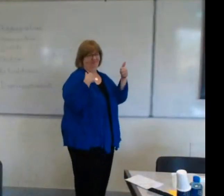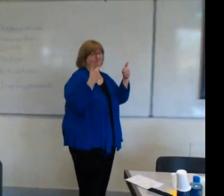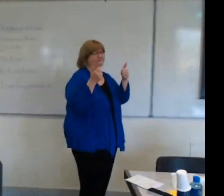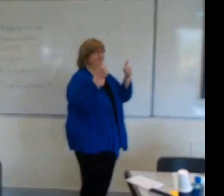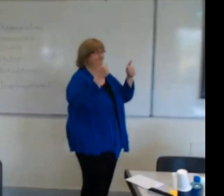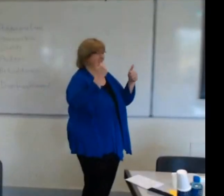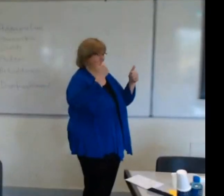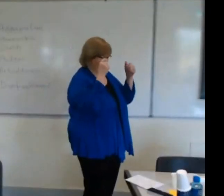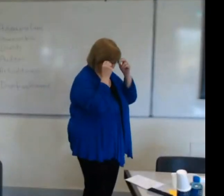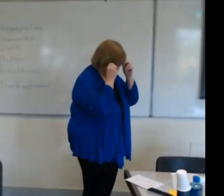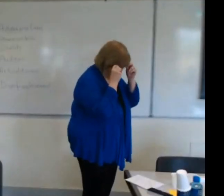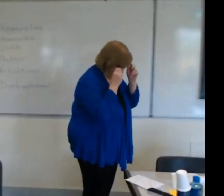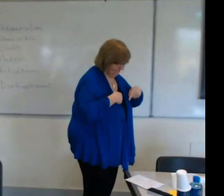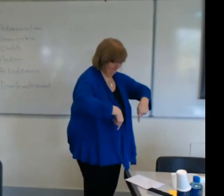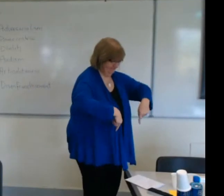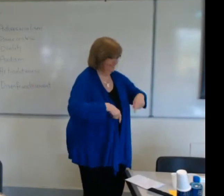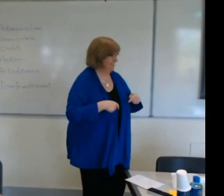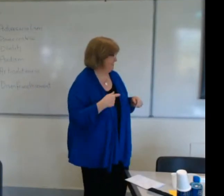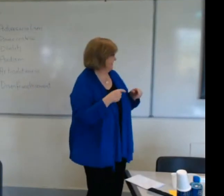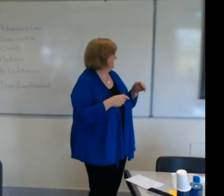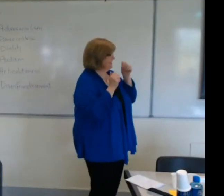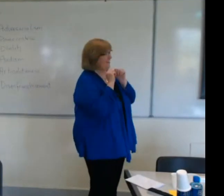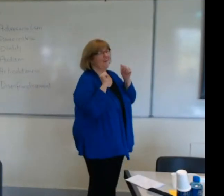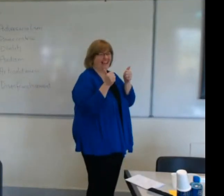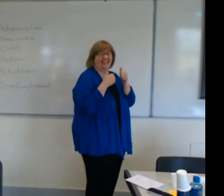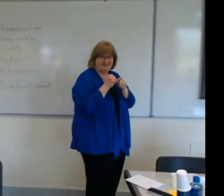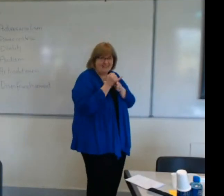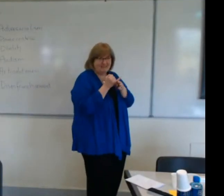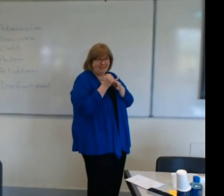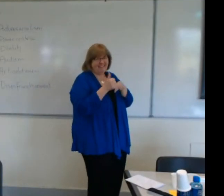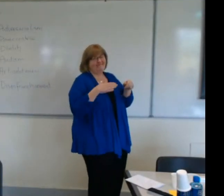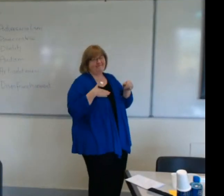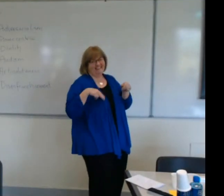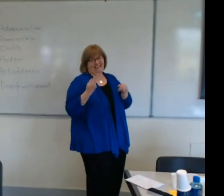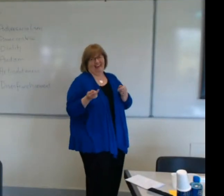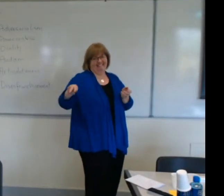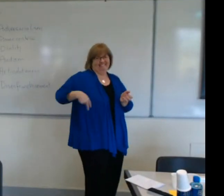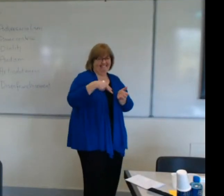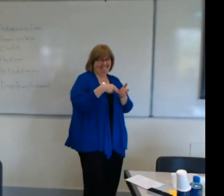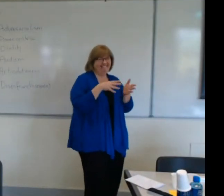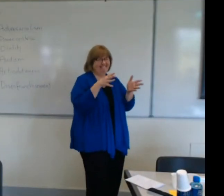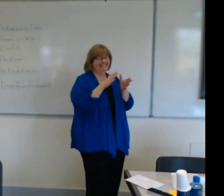Hello, everybody. I'm nervous. Anyway, I have been waiting a long time, and finally it's my